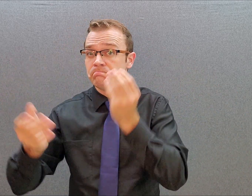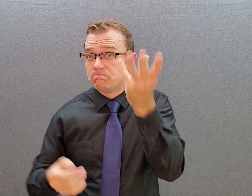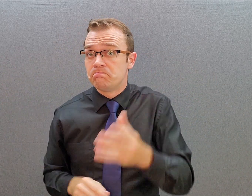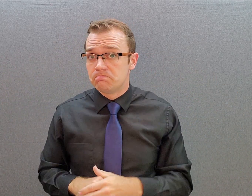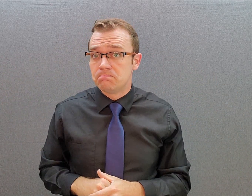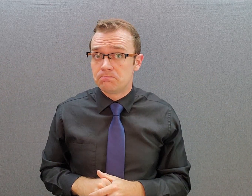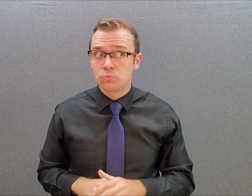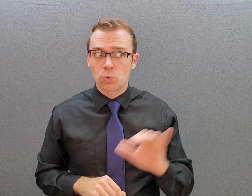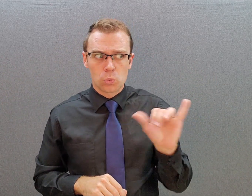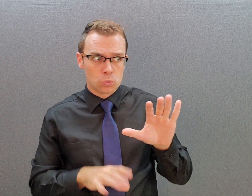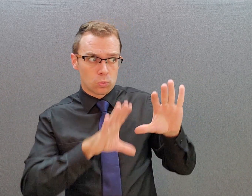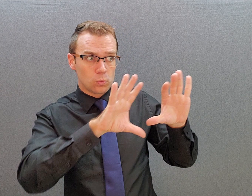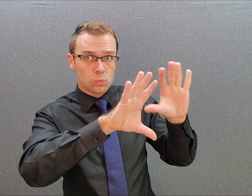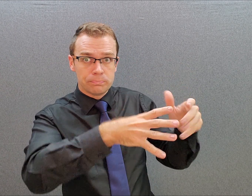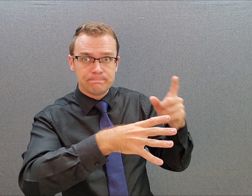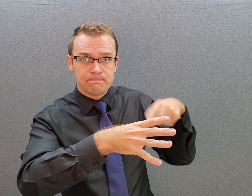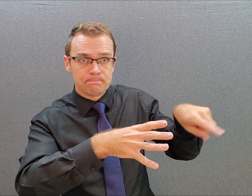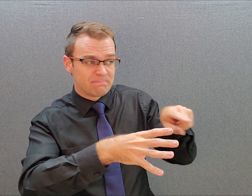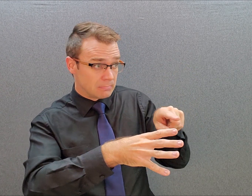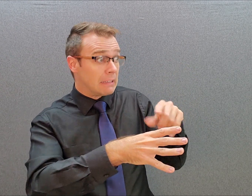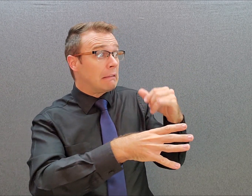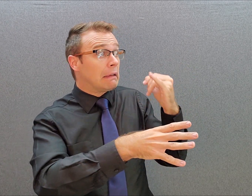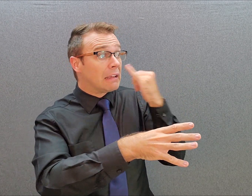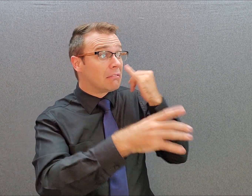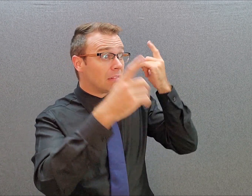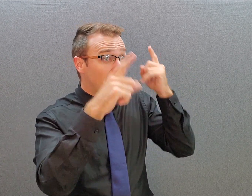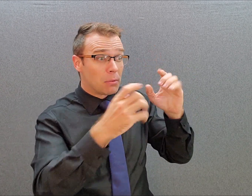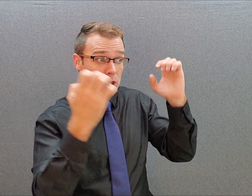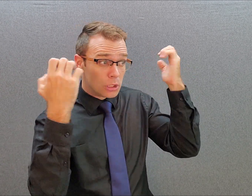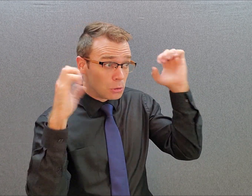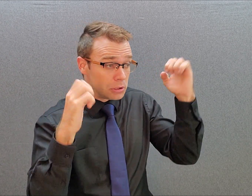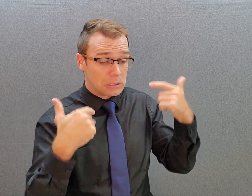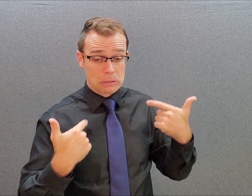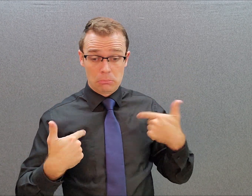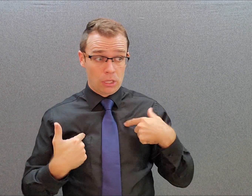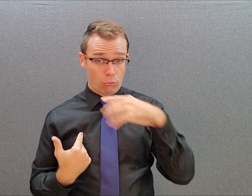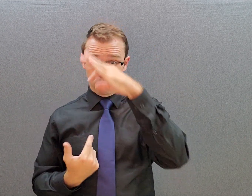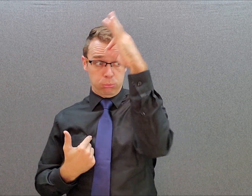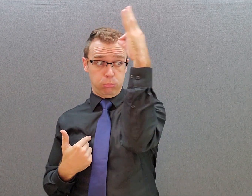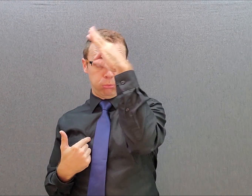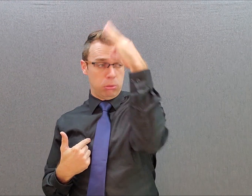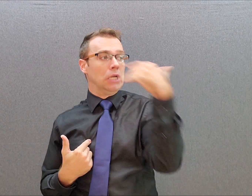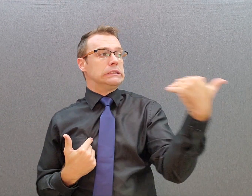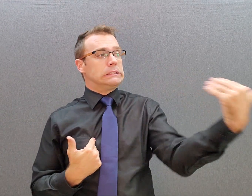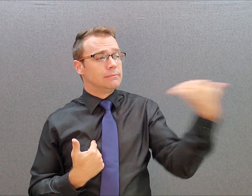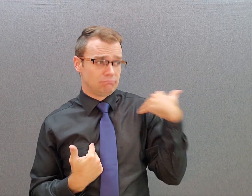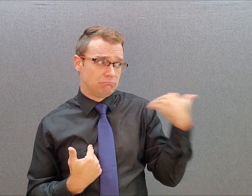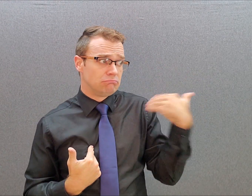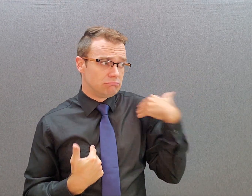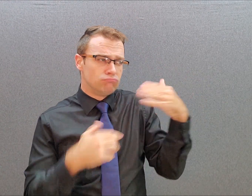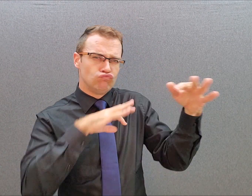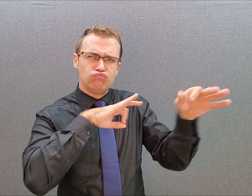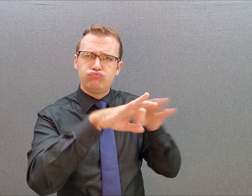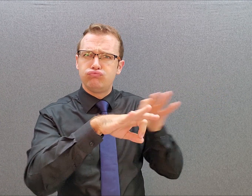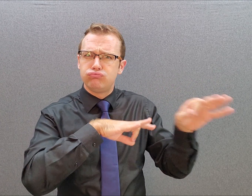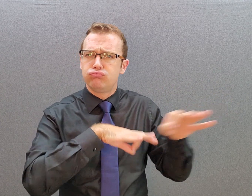ask your network to notify you of an emergency you may not know about. For